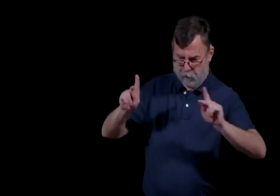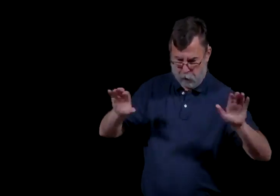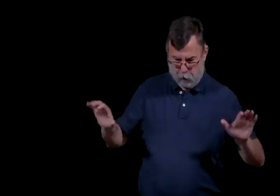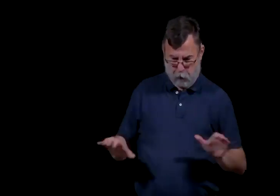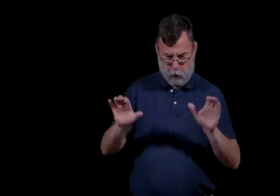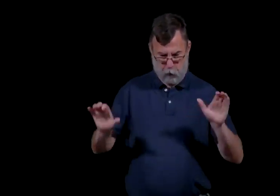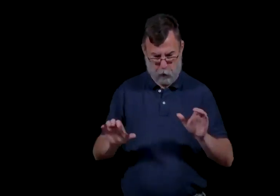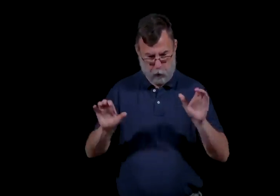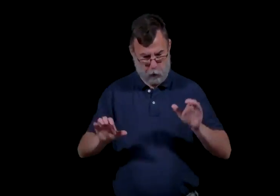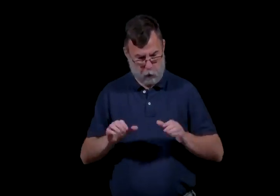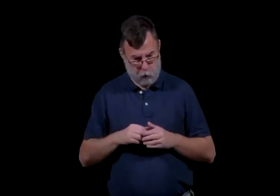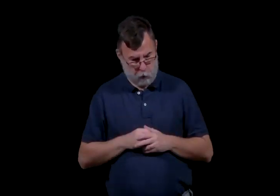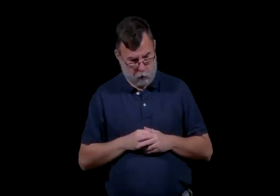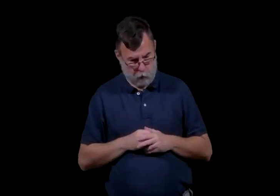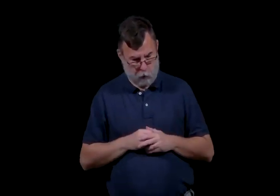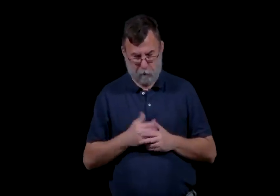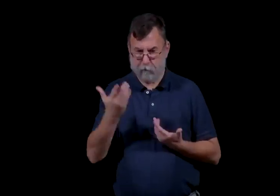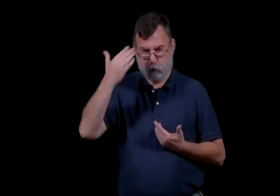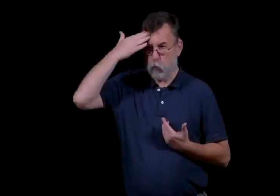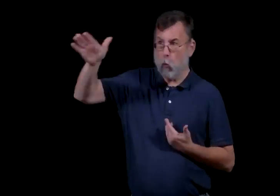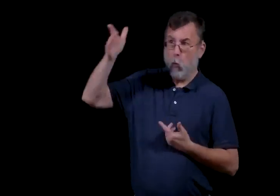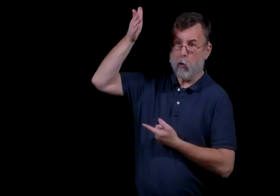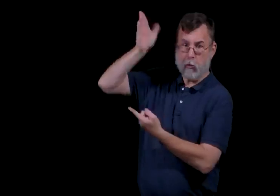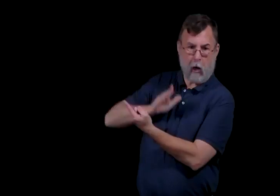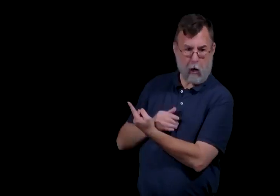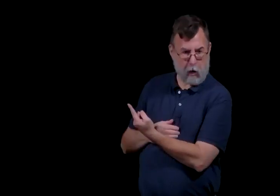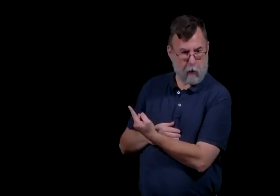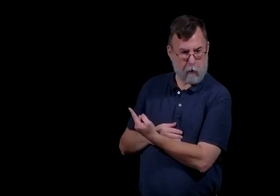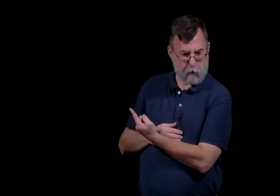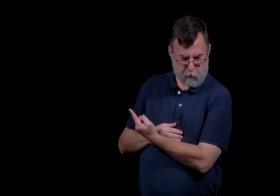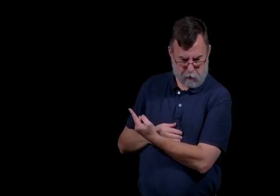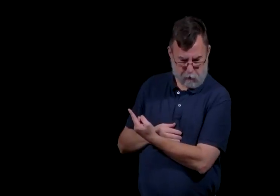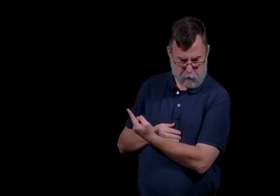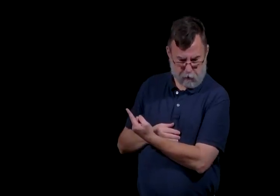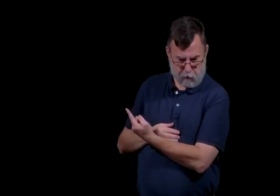That's what people who don't know God,